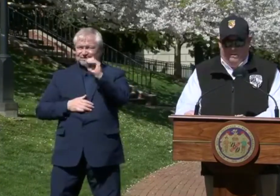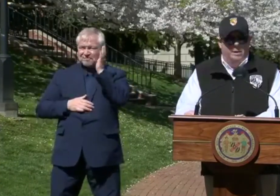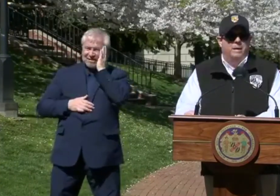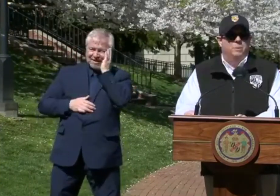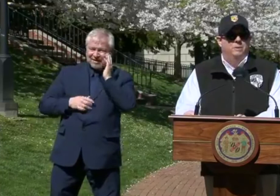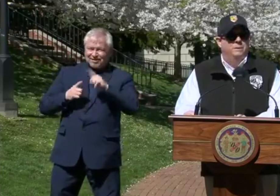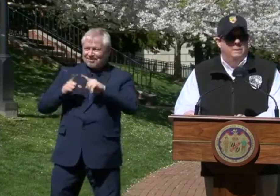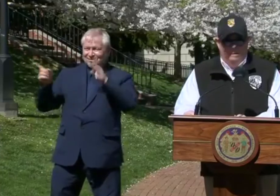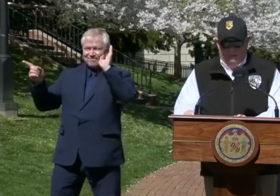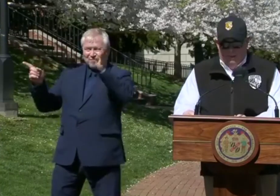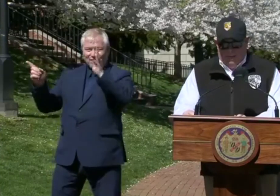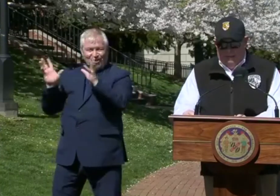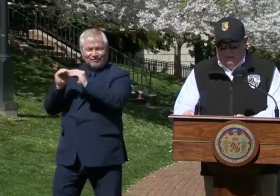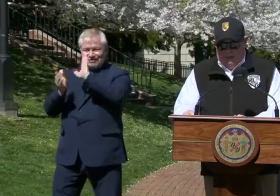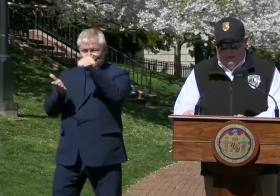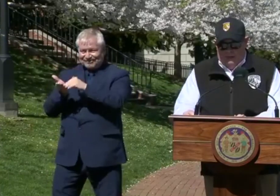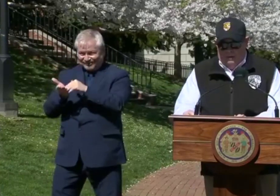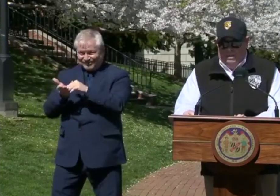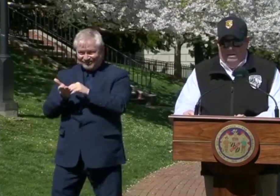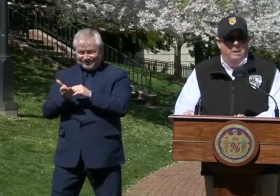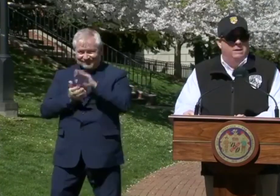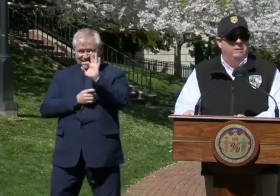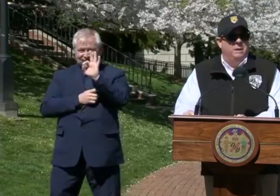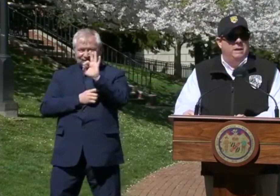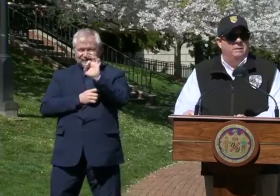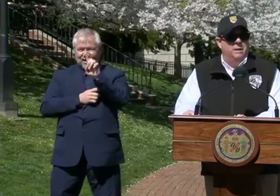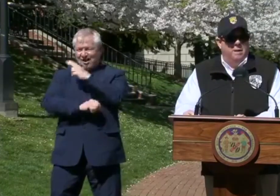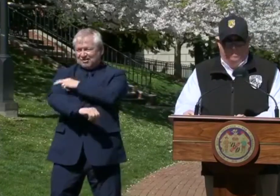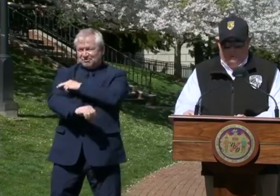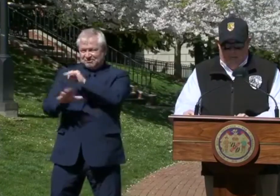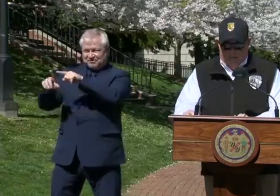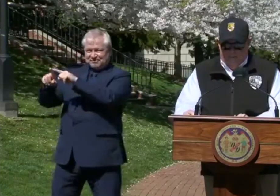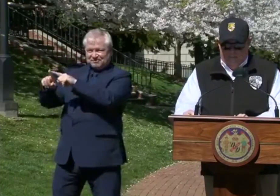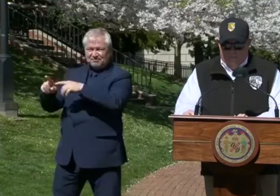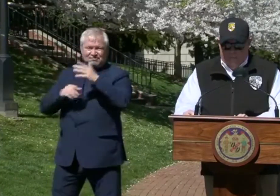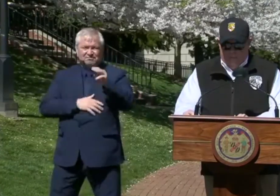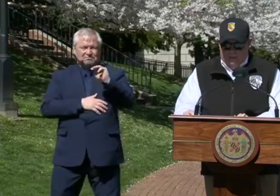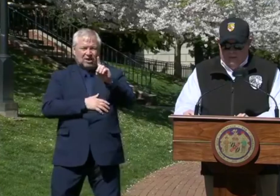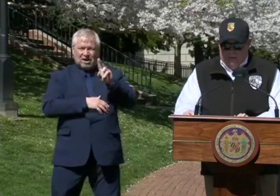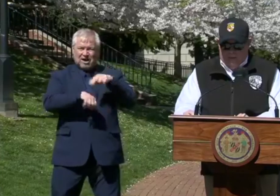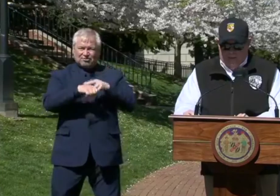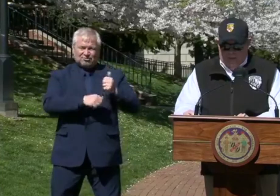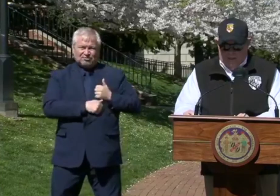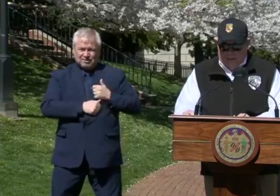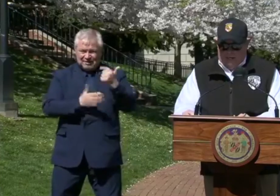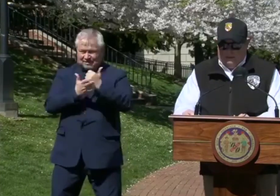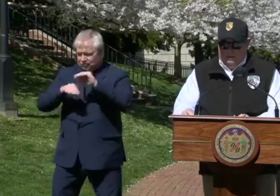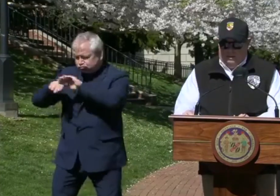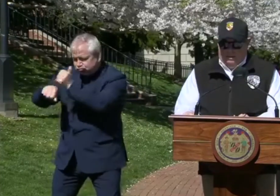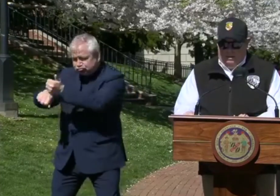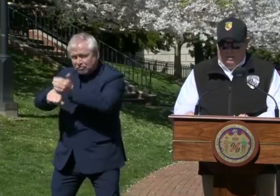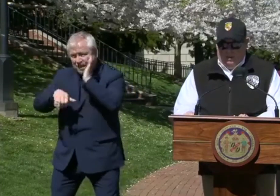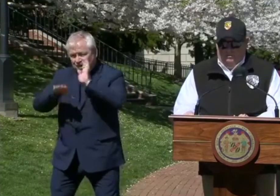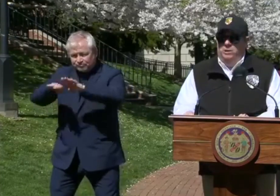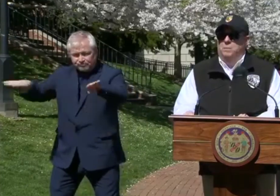Center Field Hospital, and the Maryland National Guard immediately began setting up the site. The state has